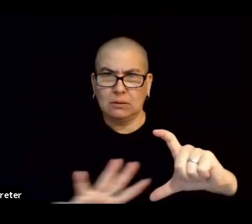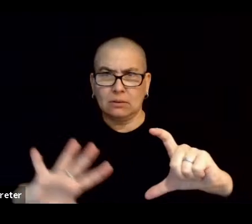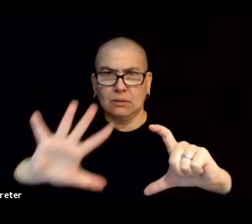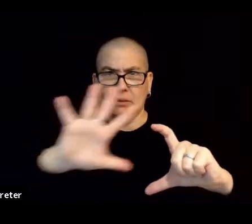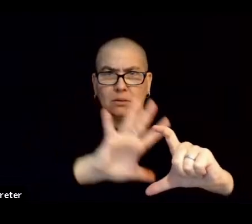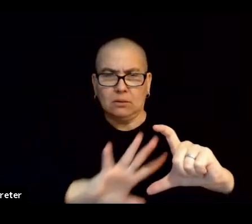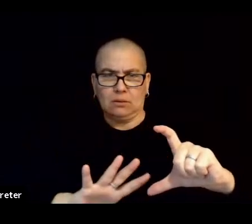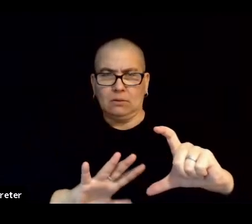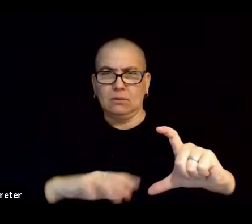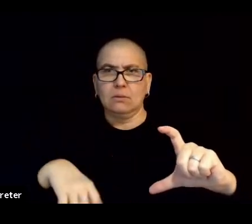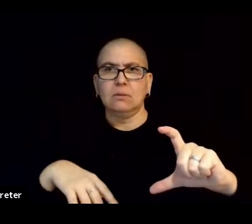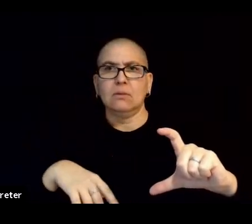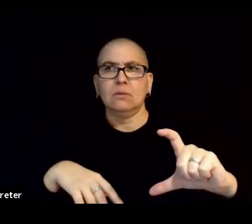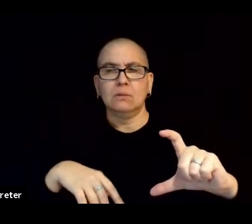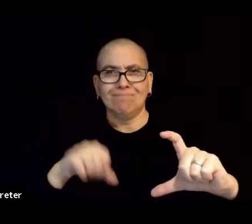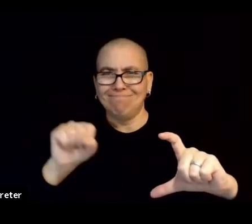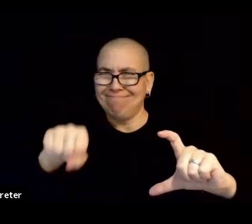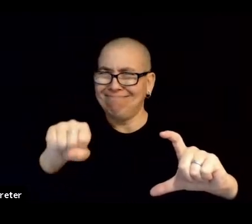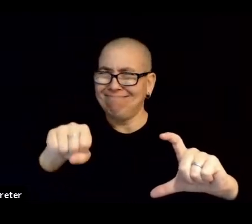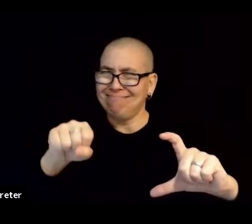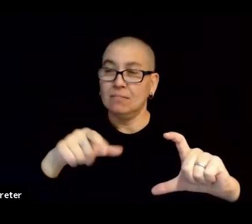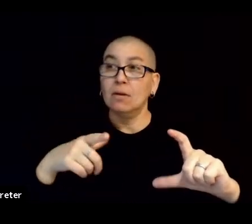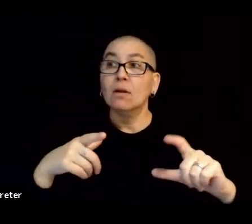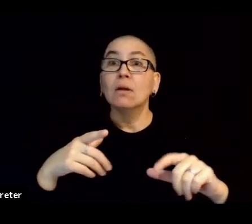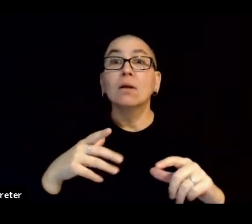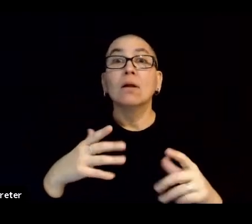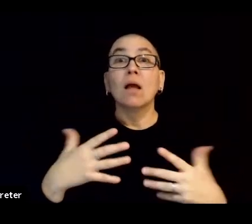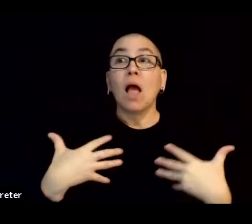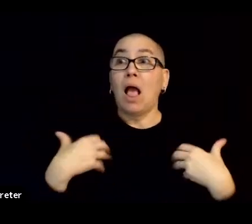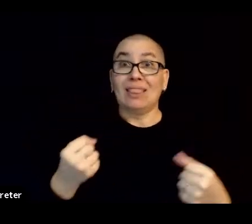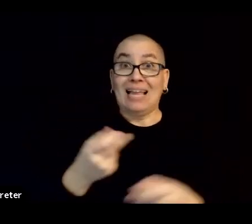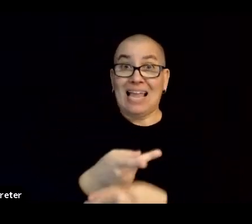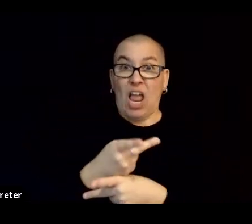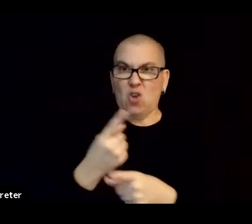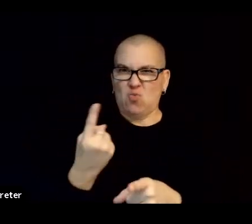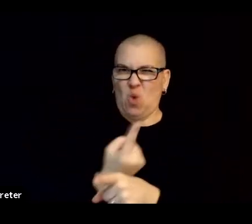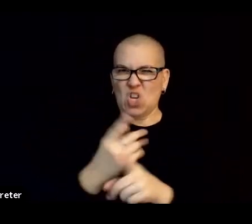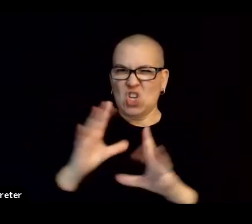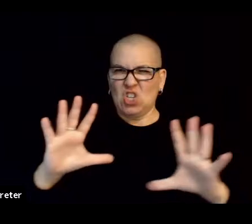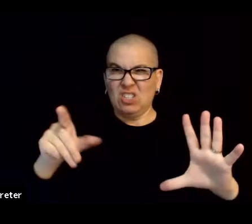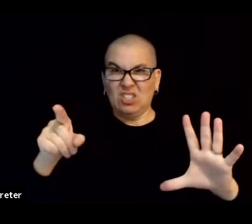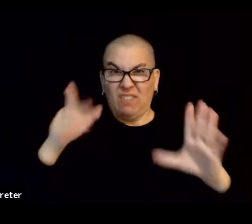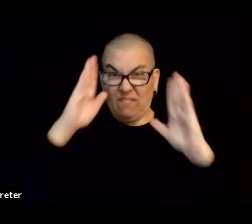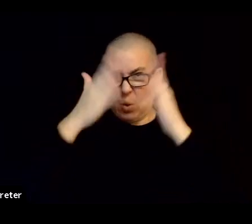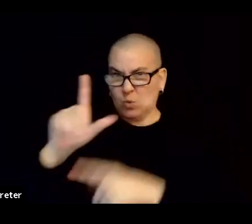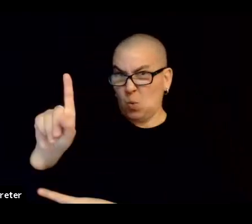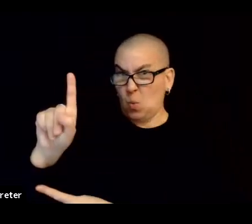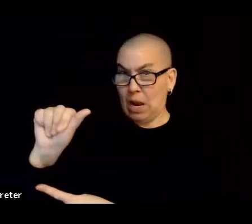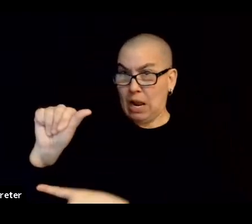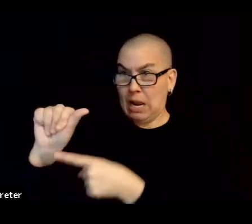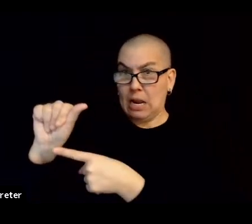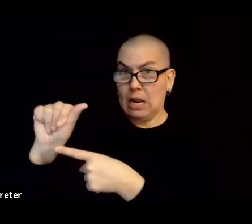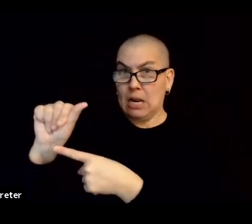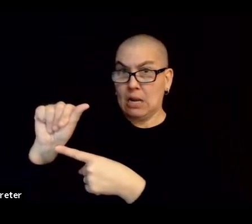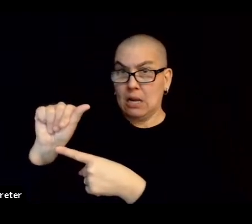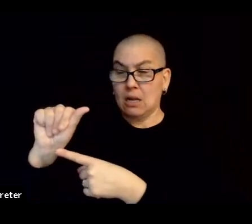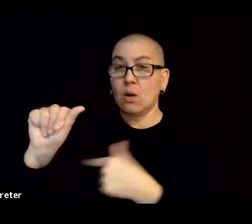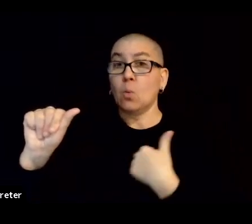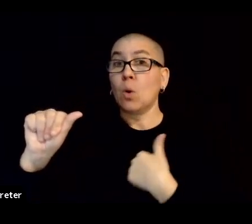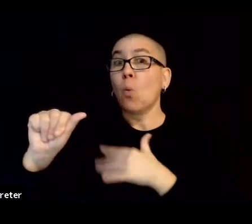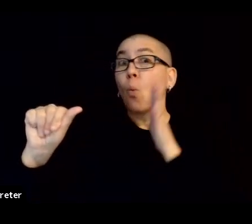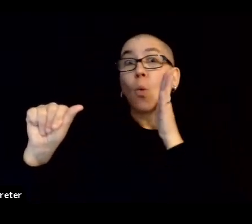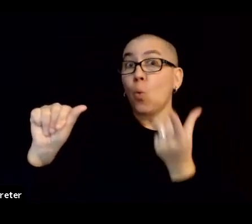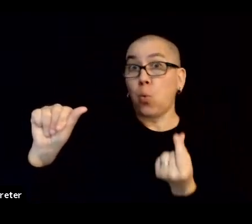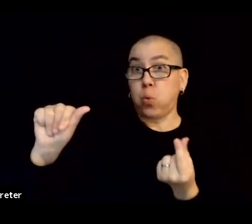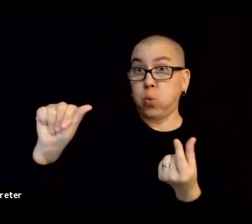systems have been getting for 1A, we are also going to be making some direct allocations to community clinics and federally qualified